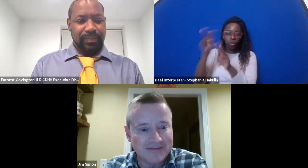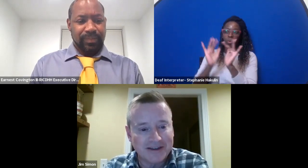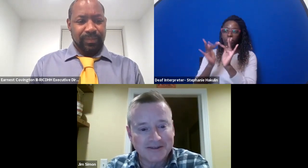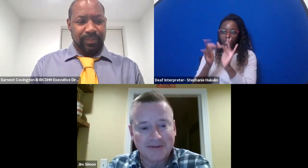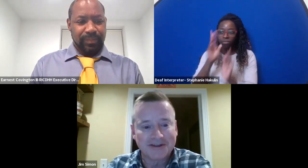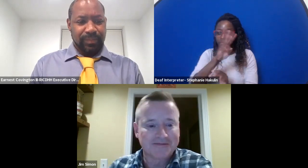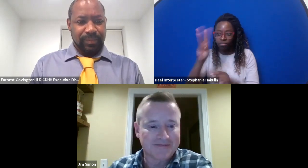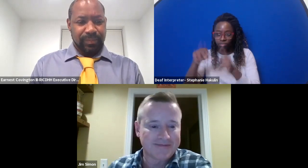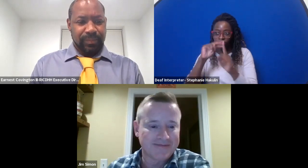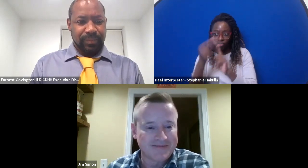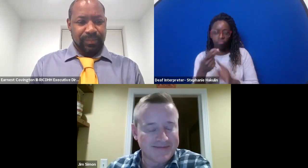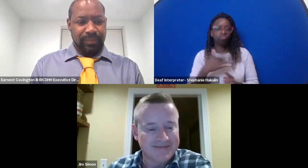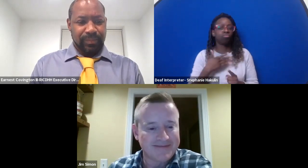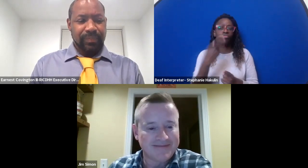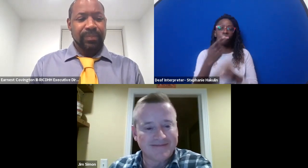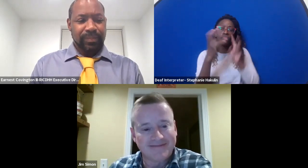Commission. Thank you so much.